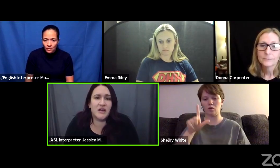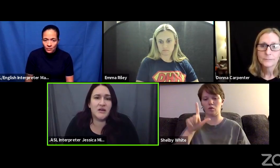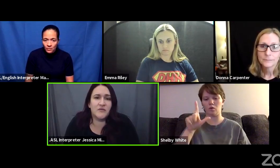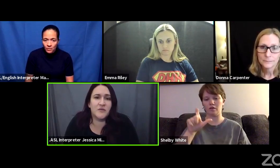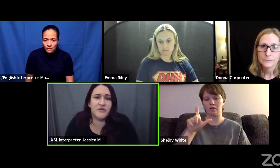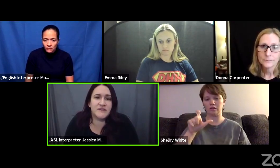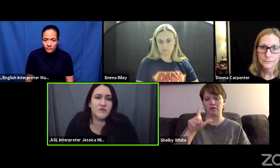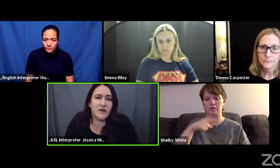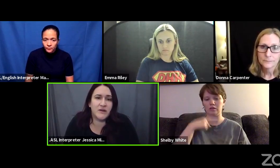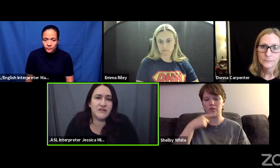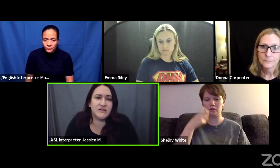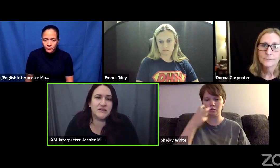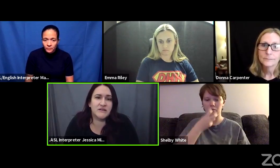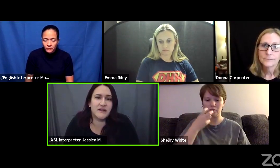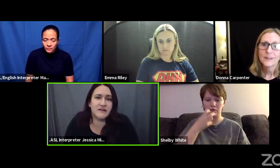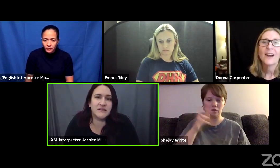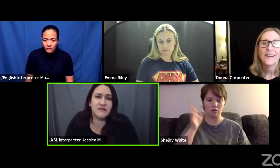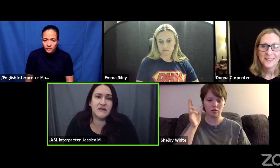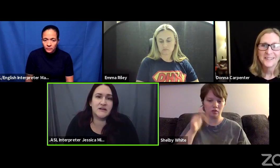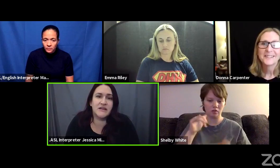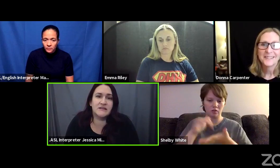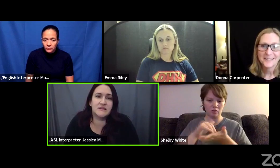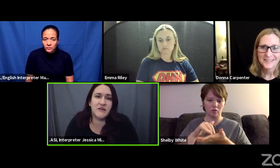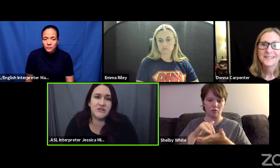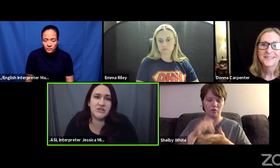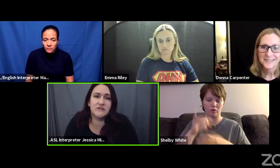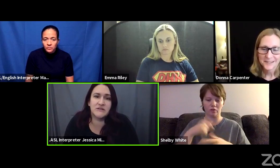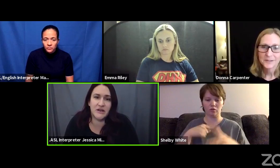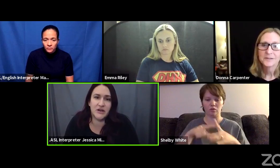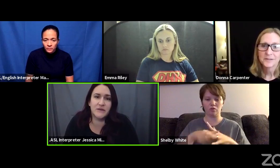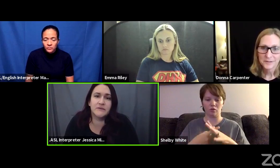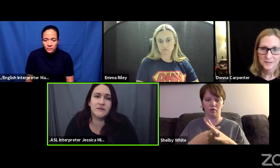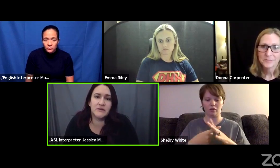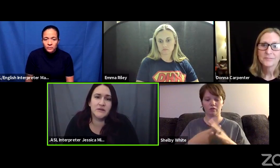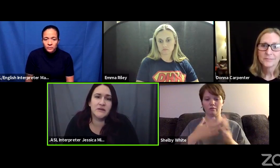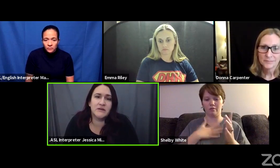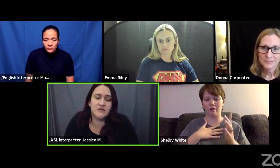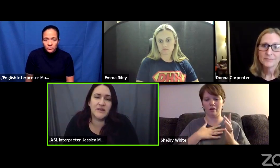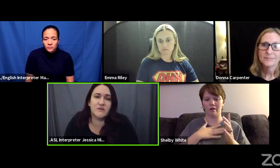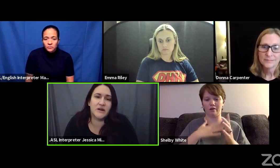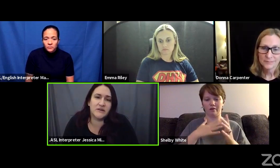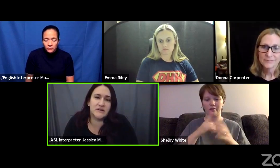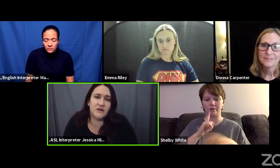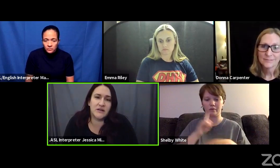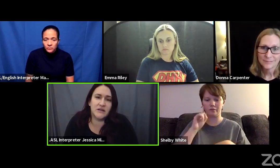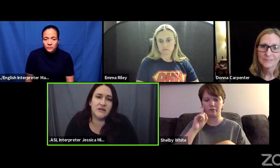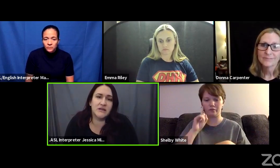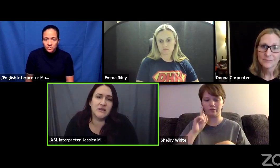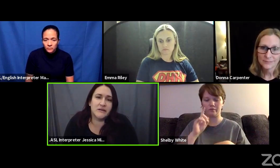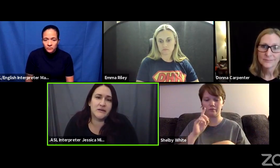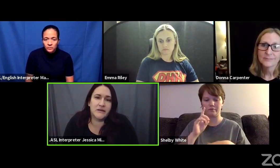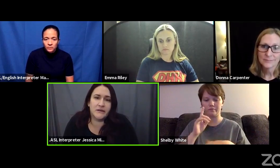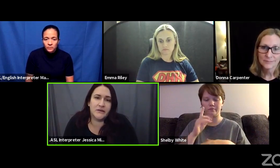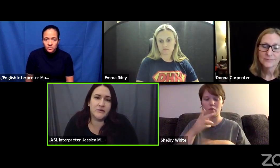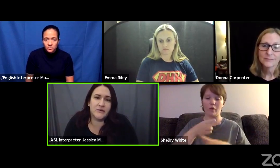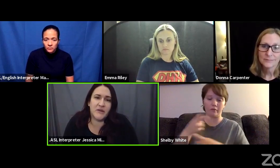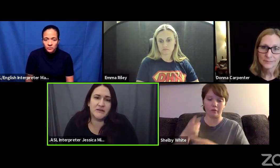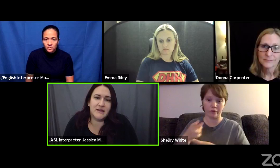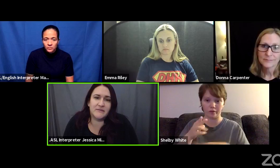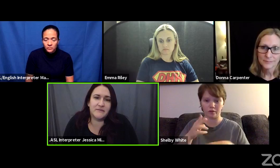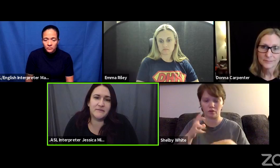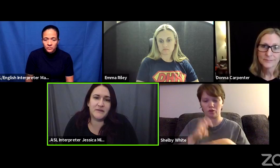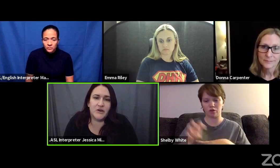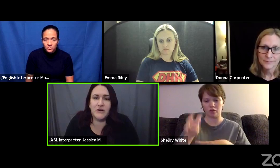that for preschool, I went to the Lexington Hearing Speech Center. So that's where I really started, with